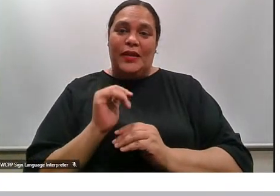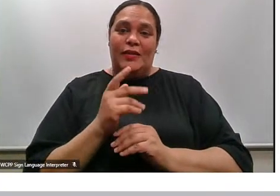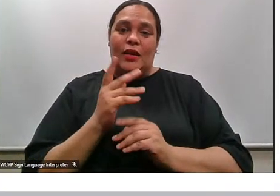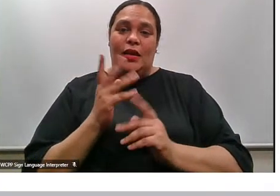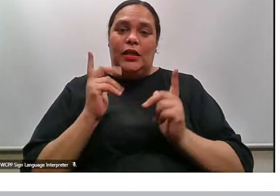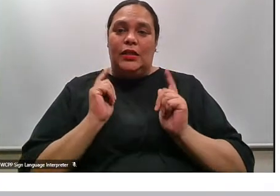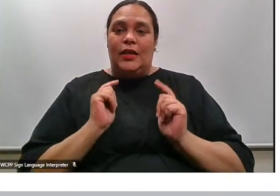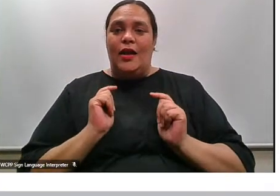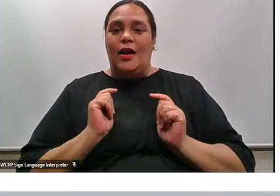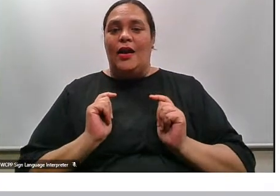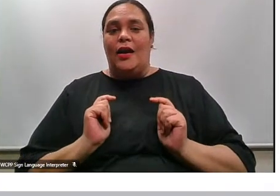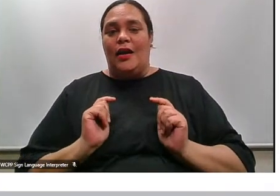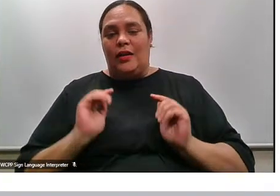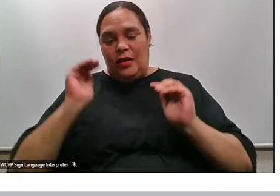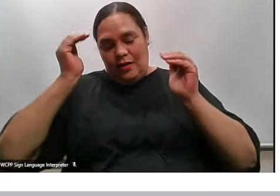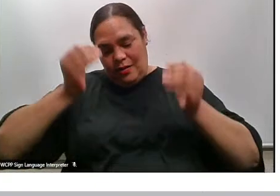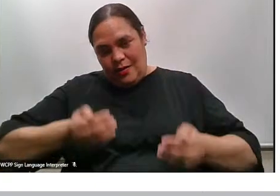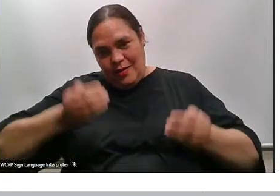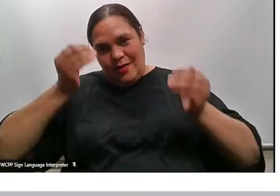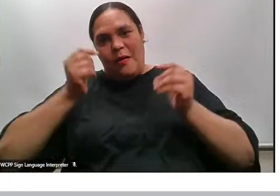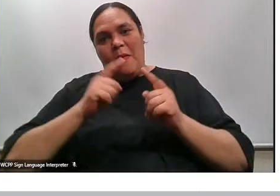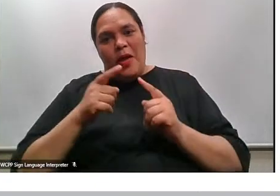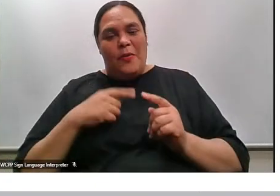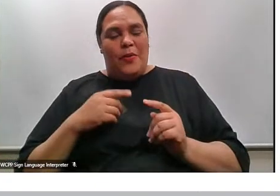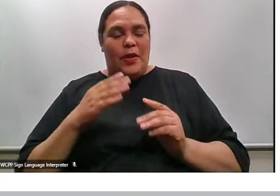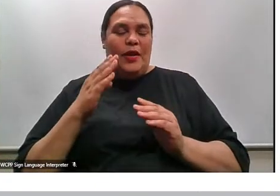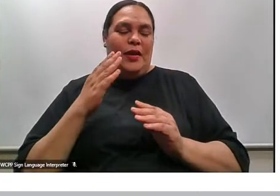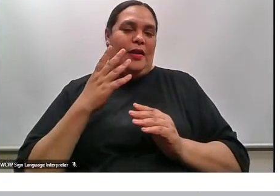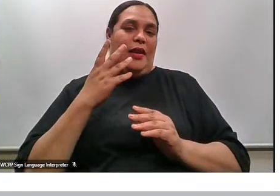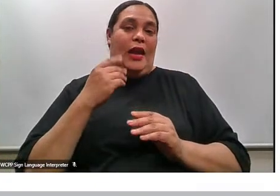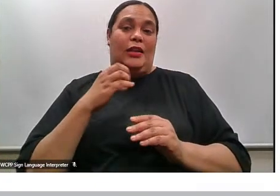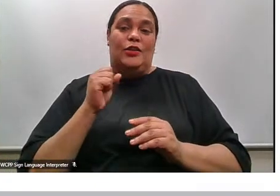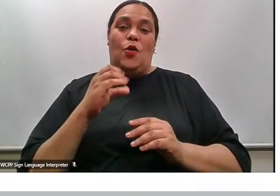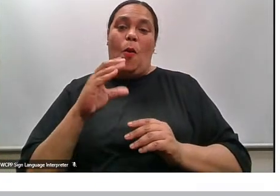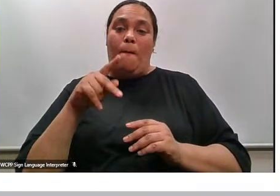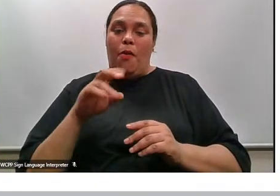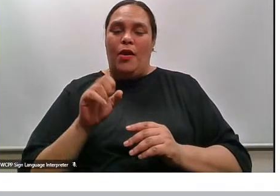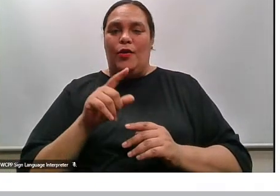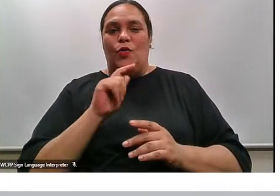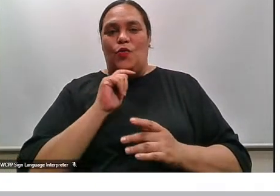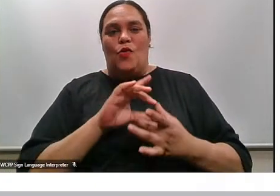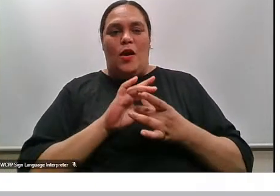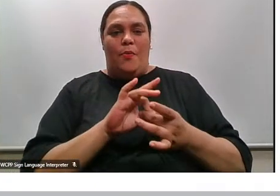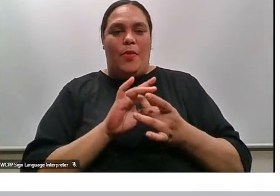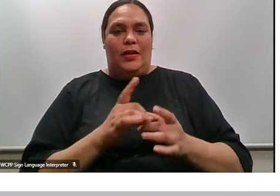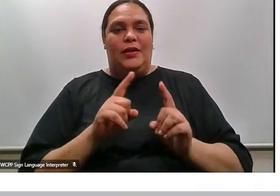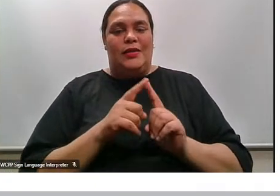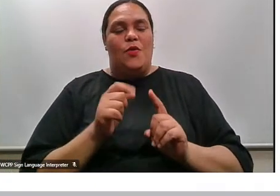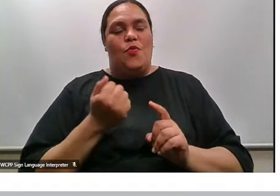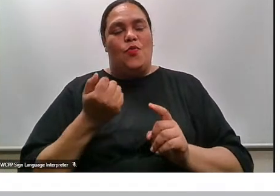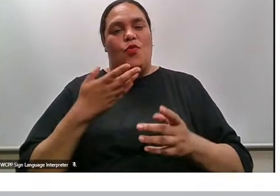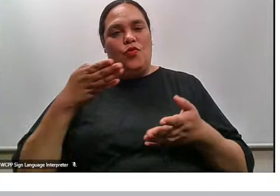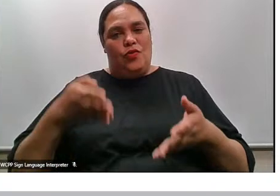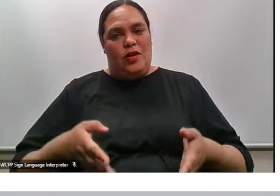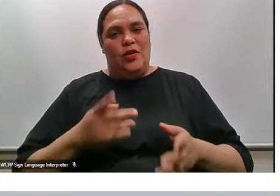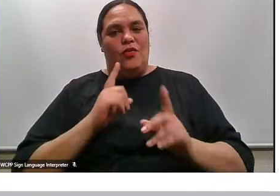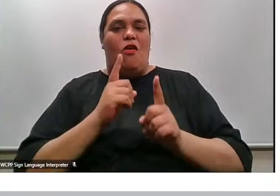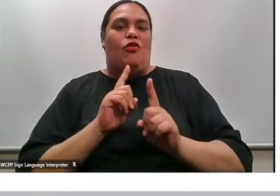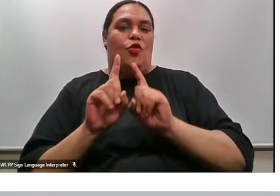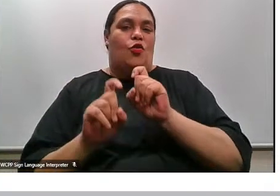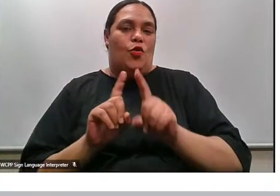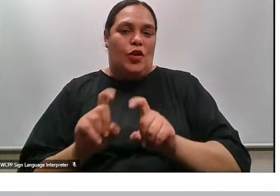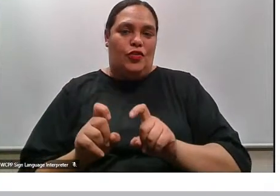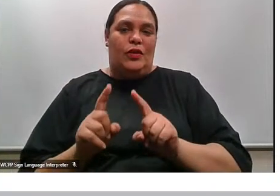graveyard shift, but I have no doubt that as a scoper, you are committed and that we are here to answer questions,